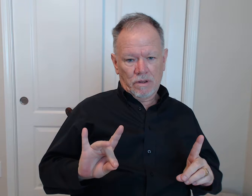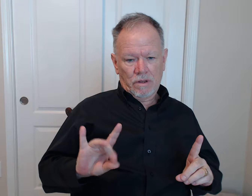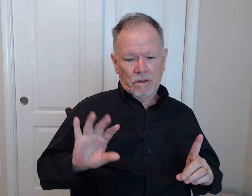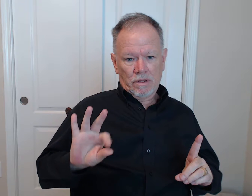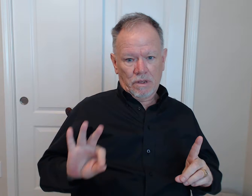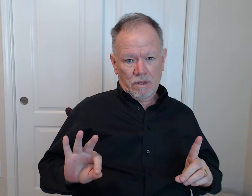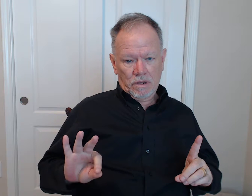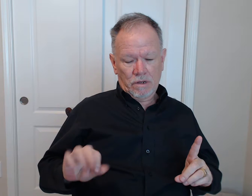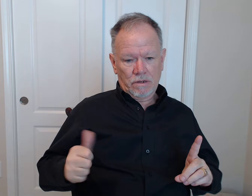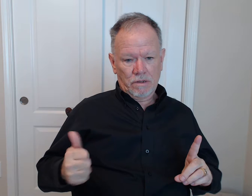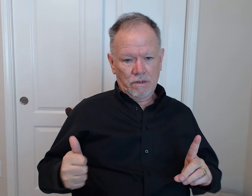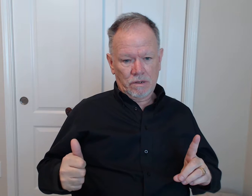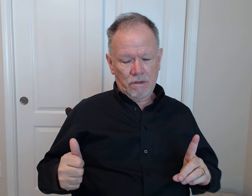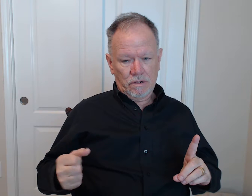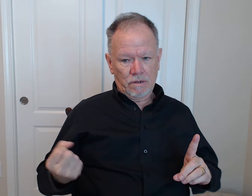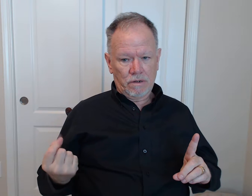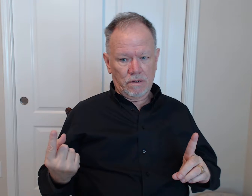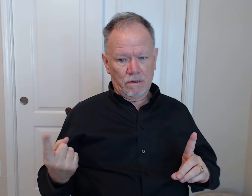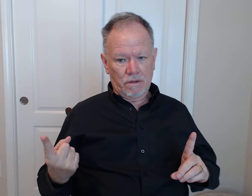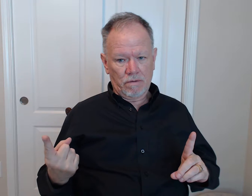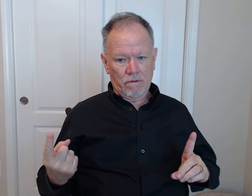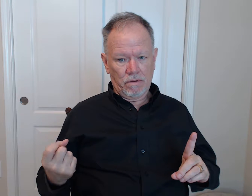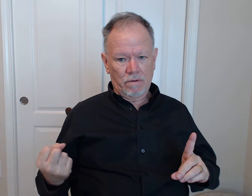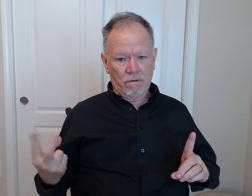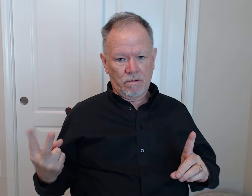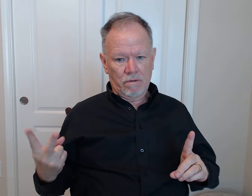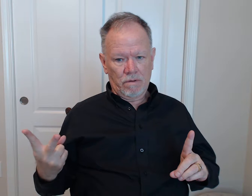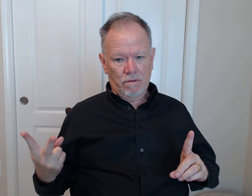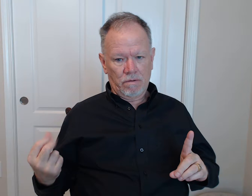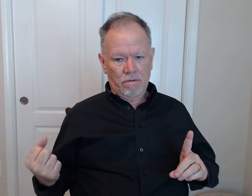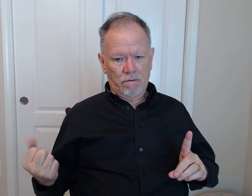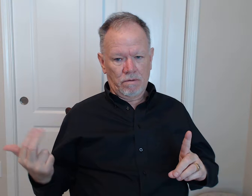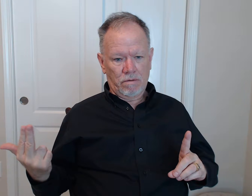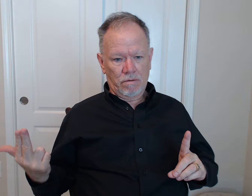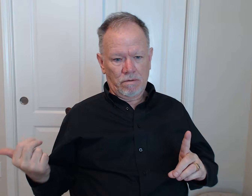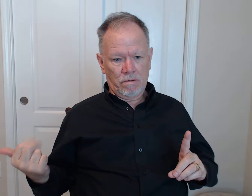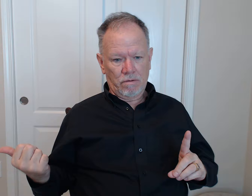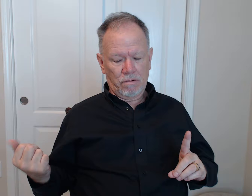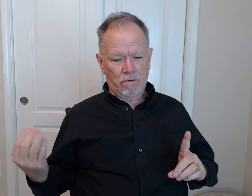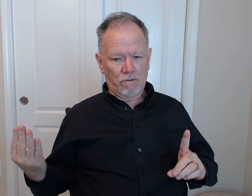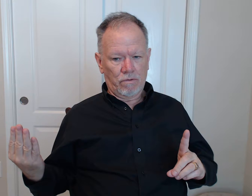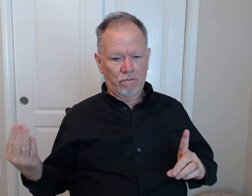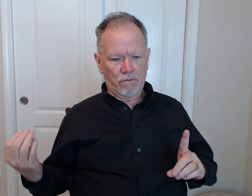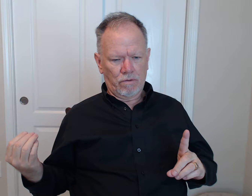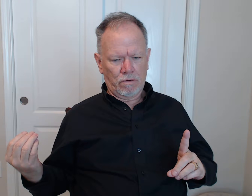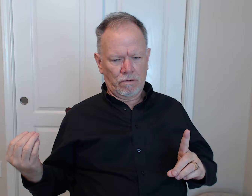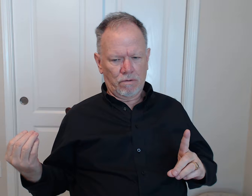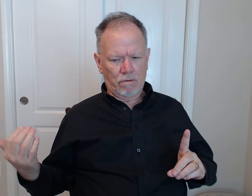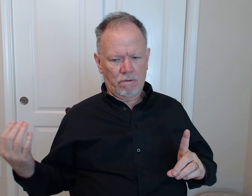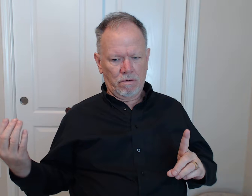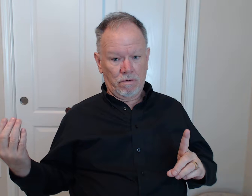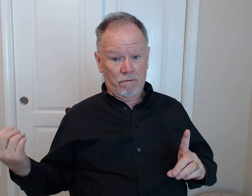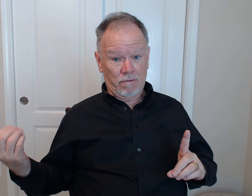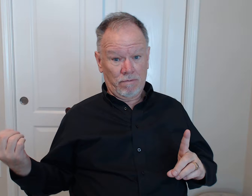10, 11, 12, 13, 14,